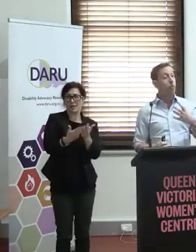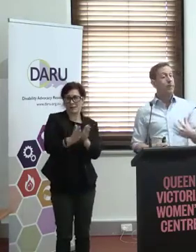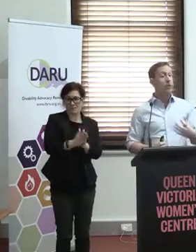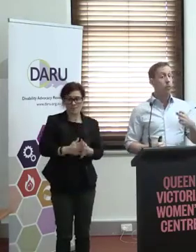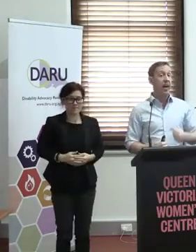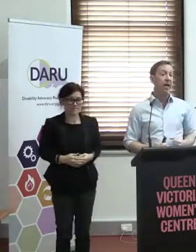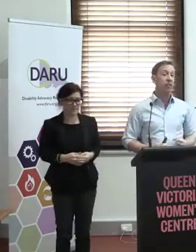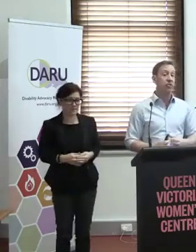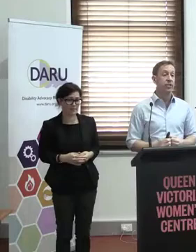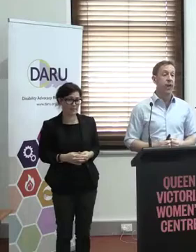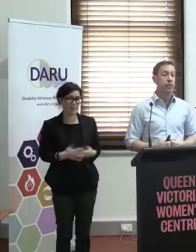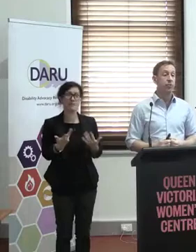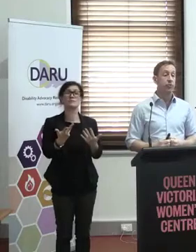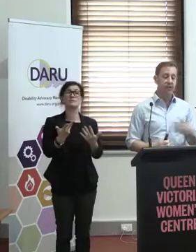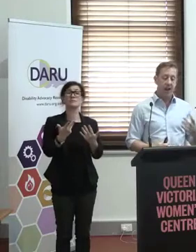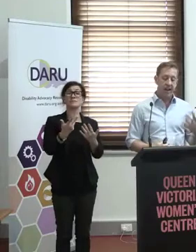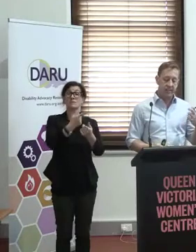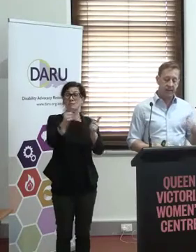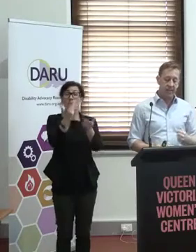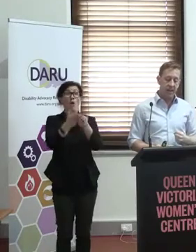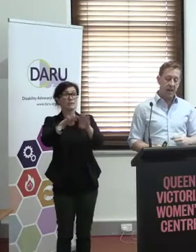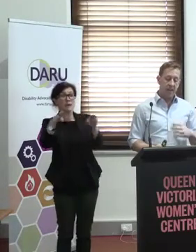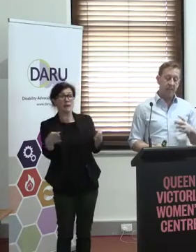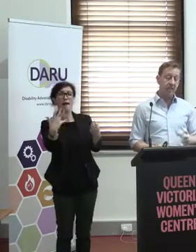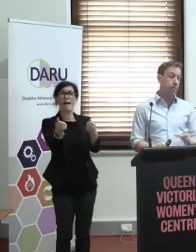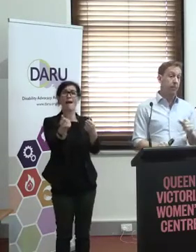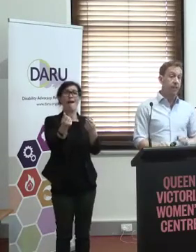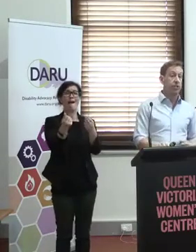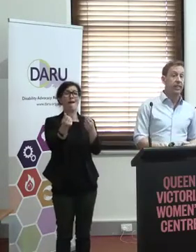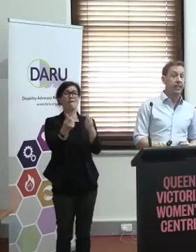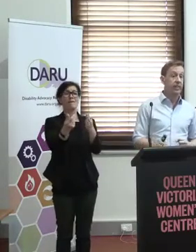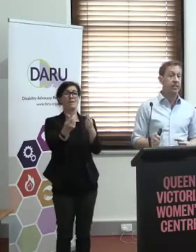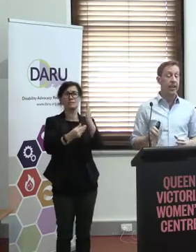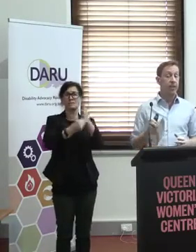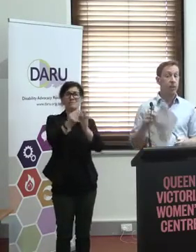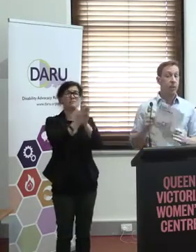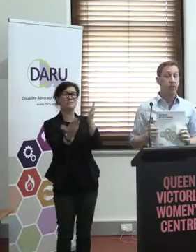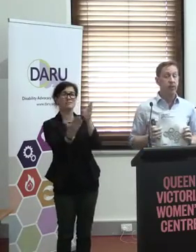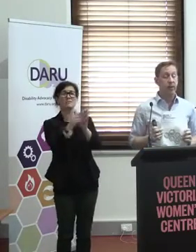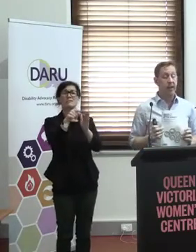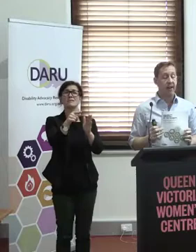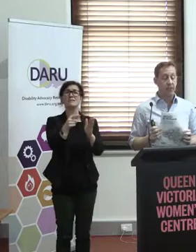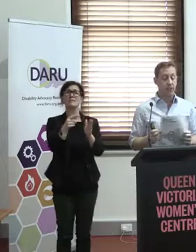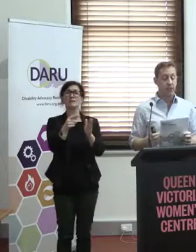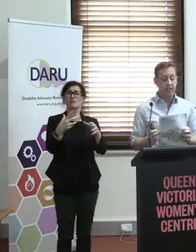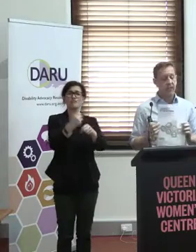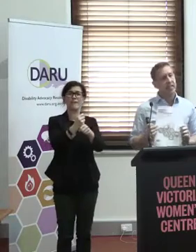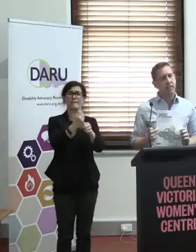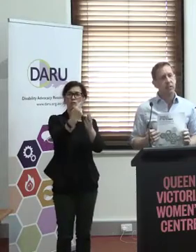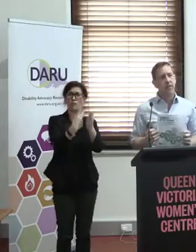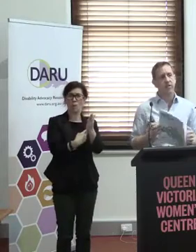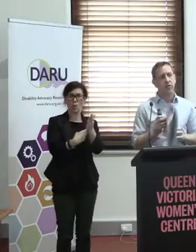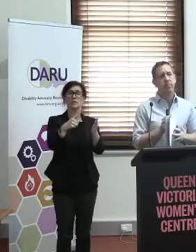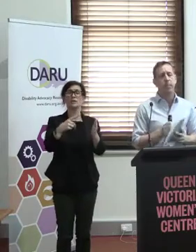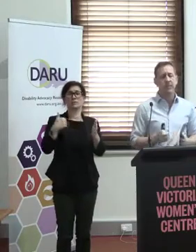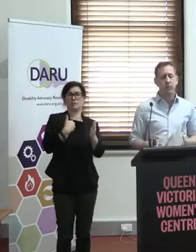And to help inform that, and on your tables you will find the supplementary data report that we have produced. It's still